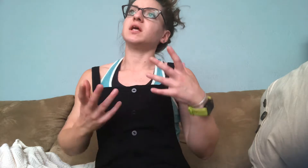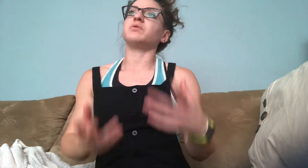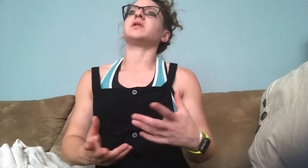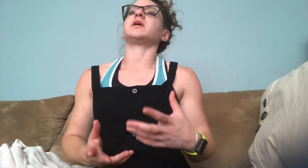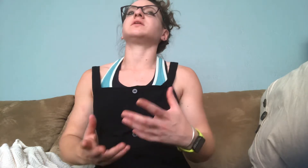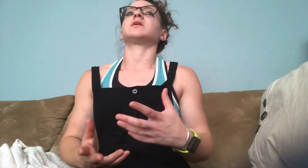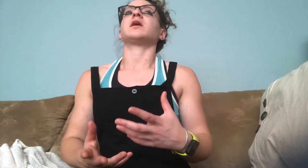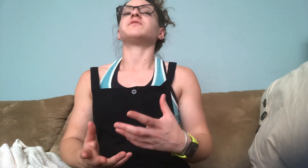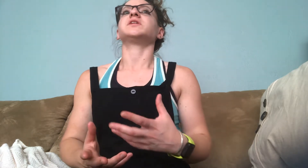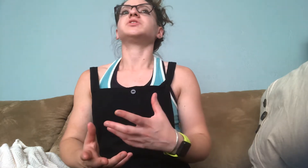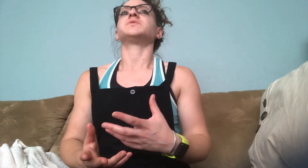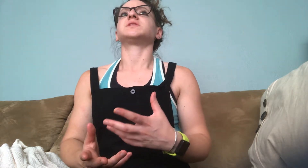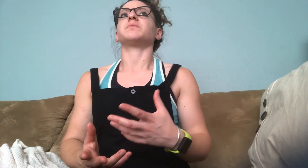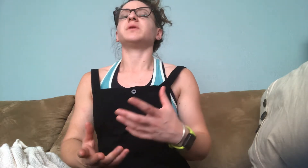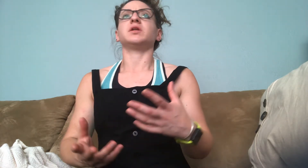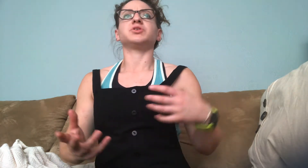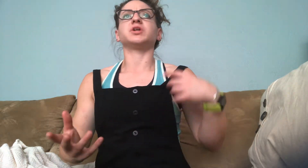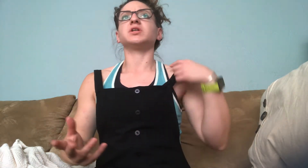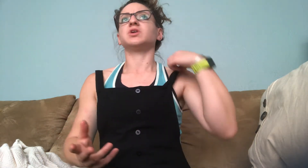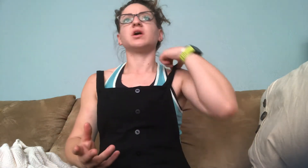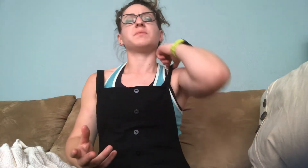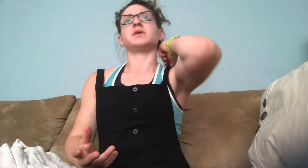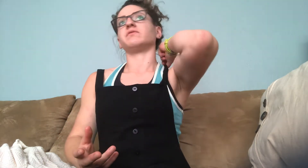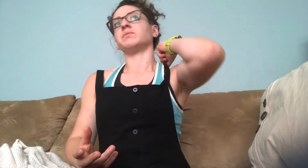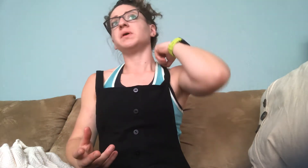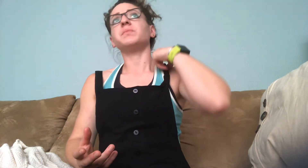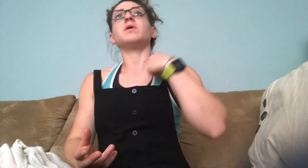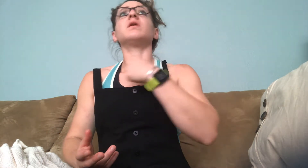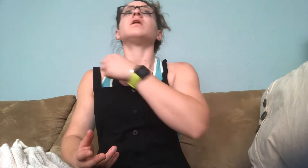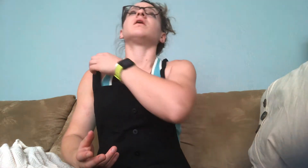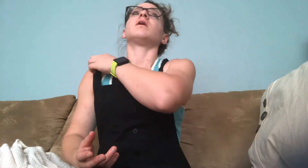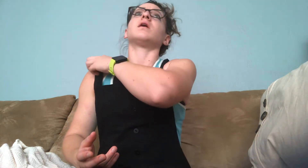you're getting really into a conversation with someone and you're starting to talk about different people,